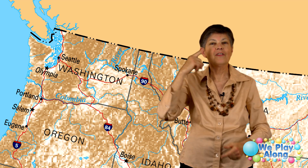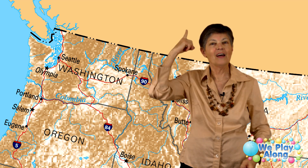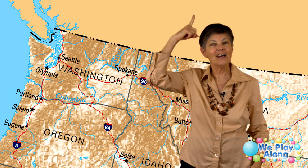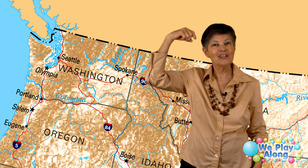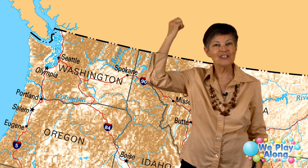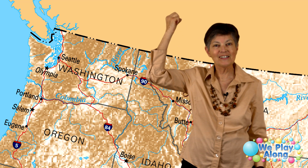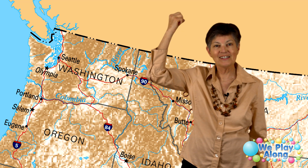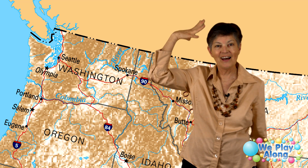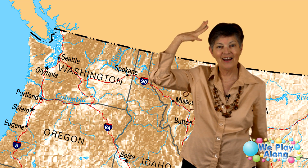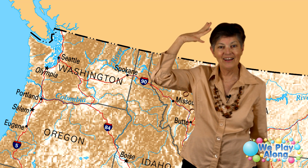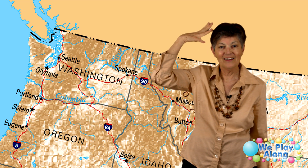the sun.